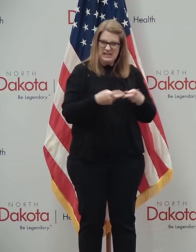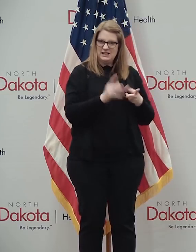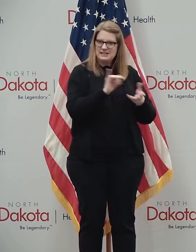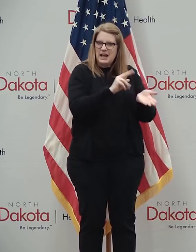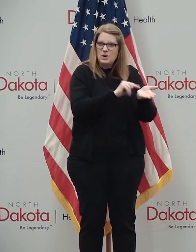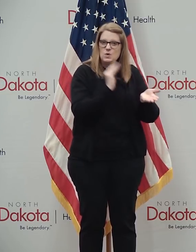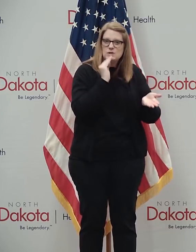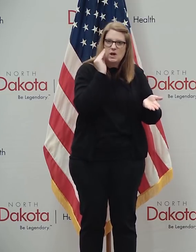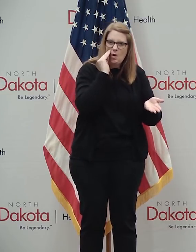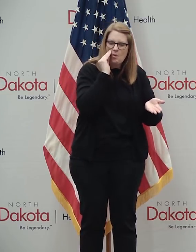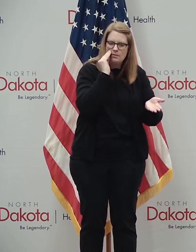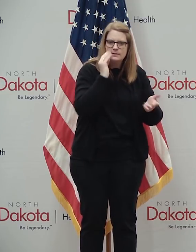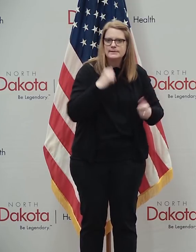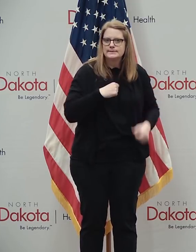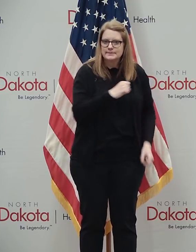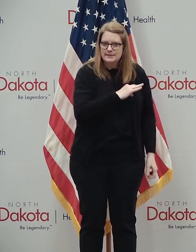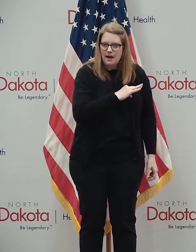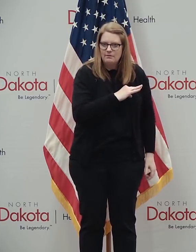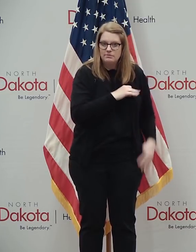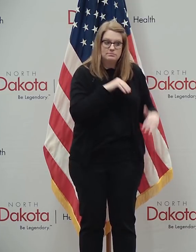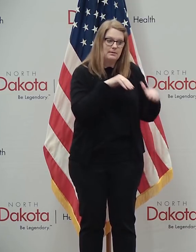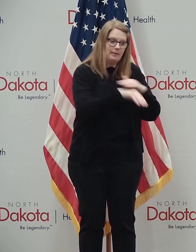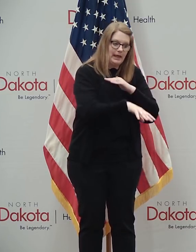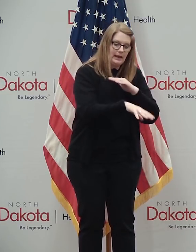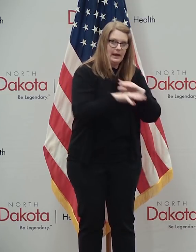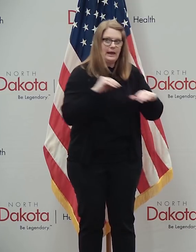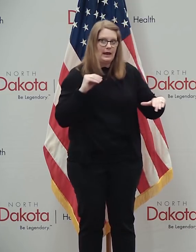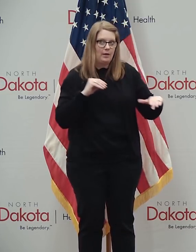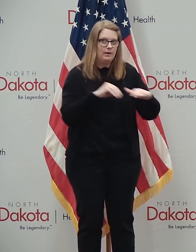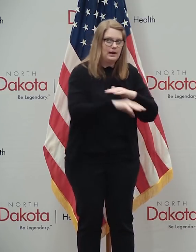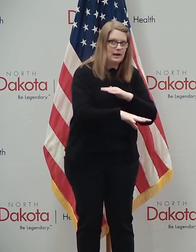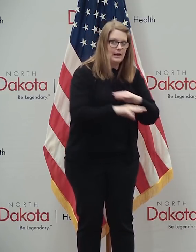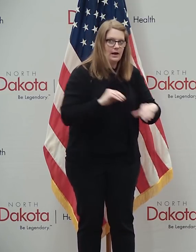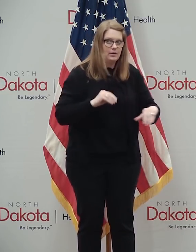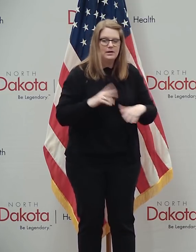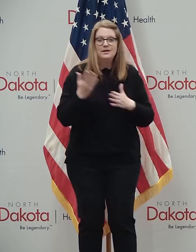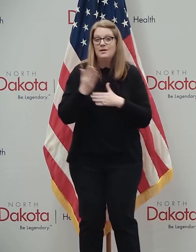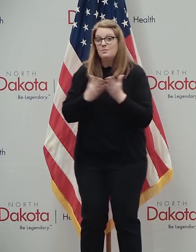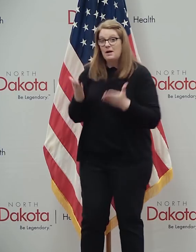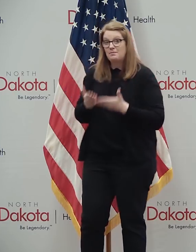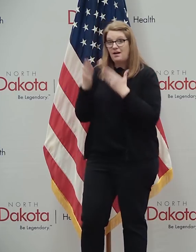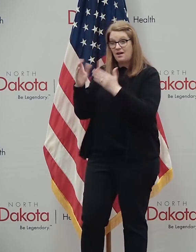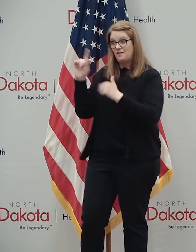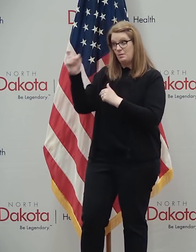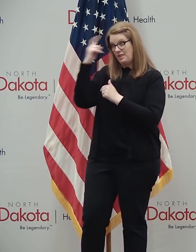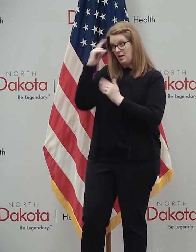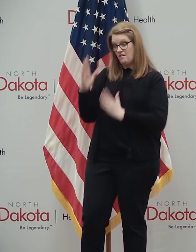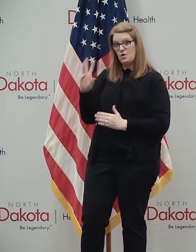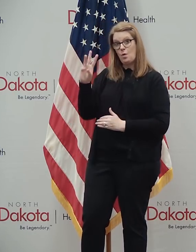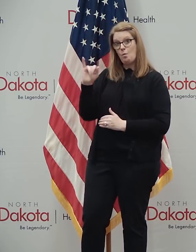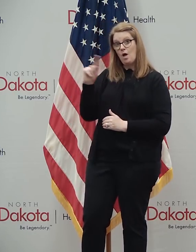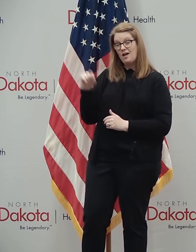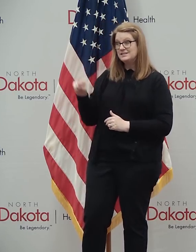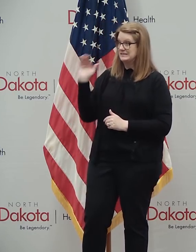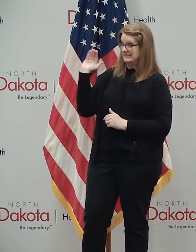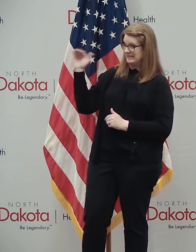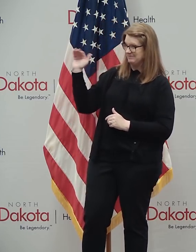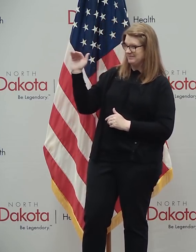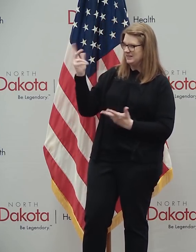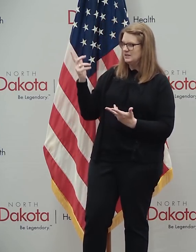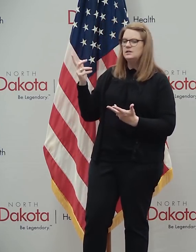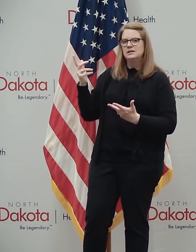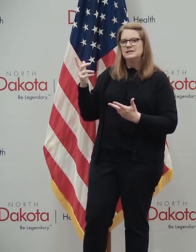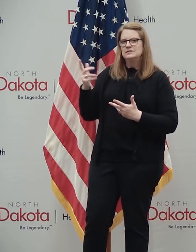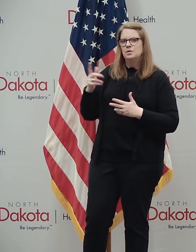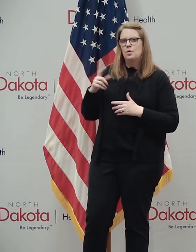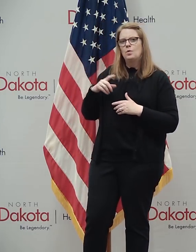staff are moving in and out. And right now, part of my offer to Governor Walz is we could pick up and do contact